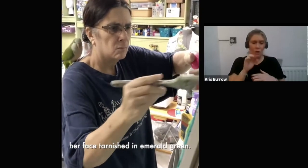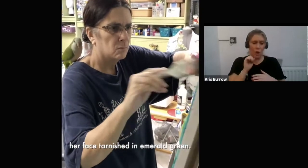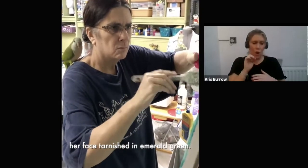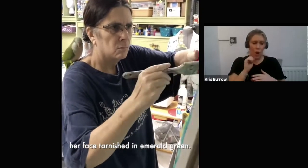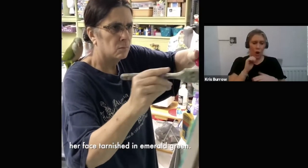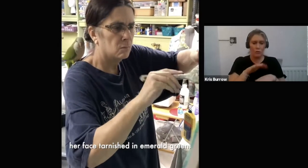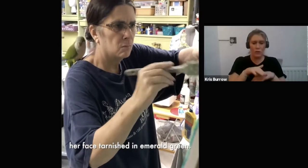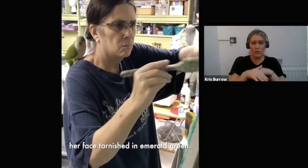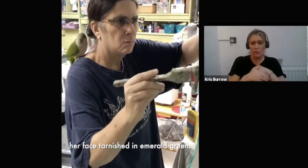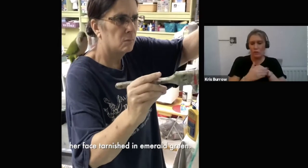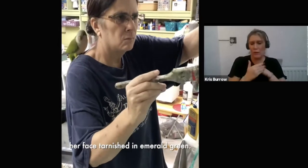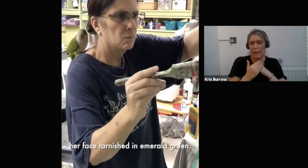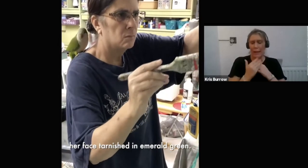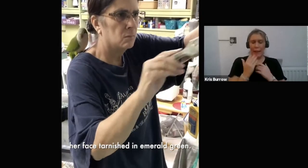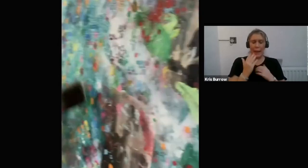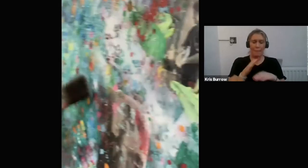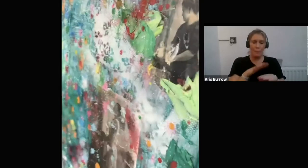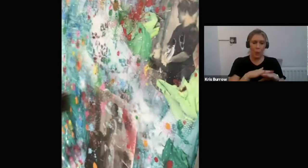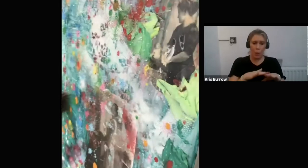tarnished in emerald green.